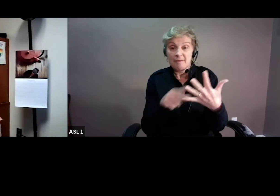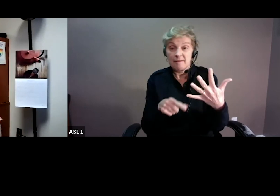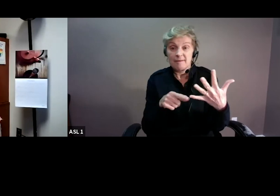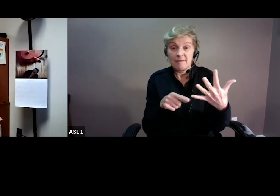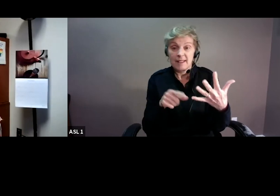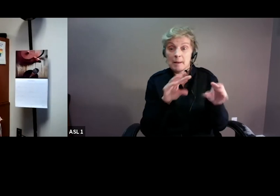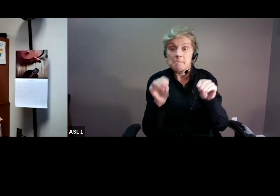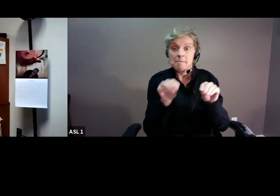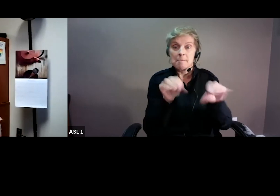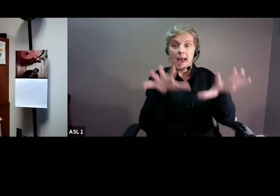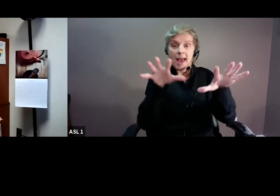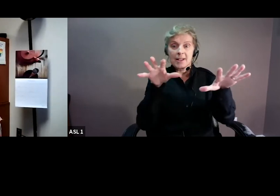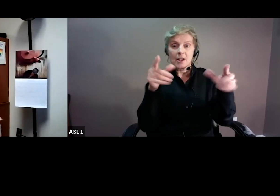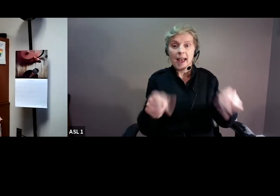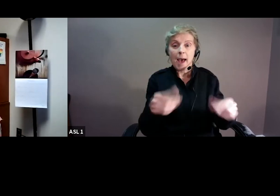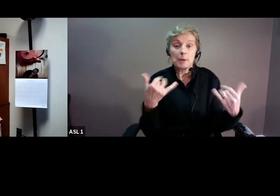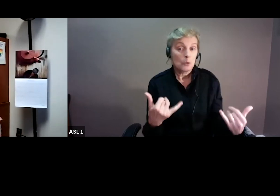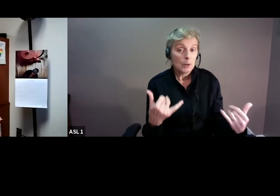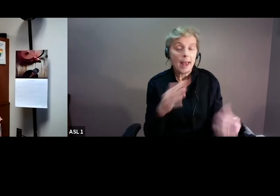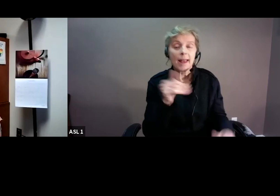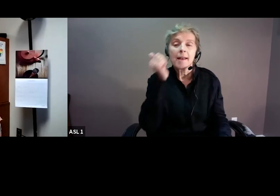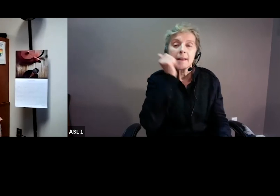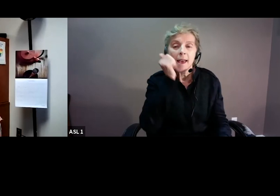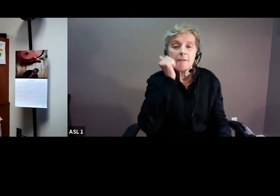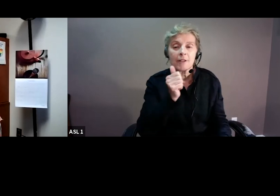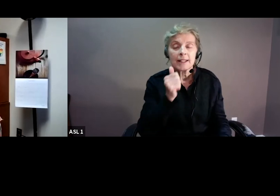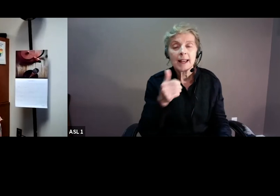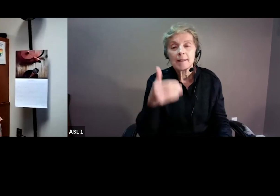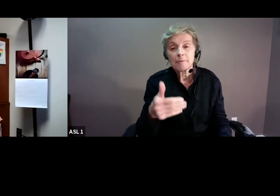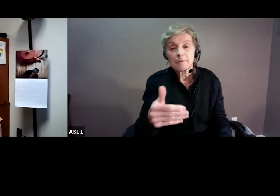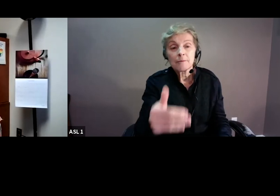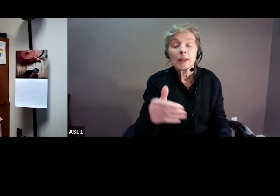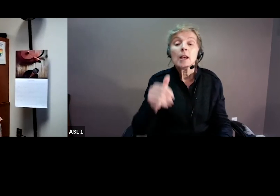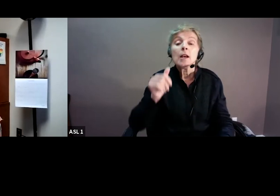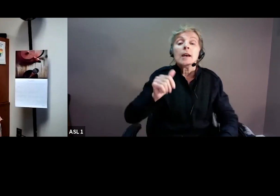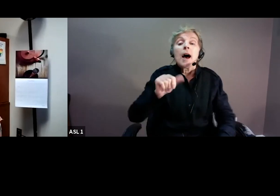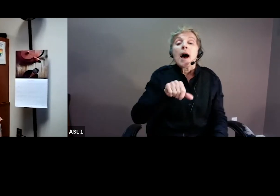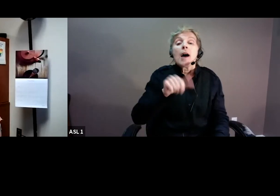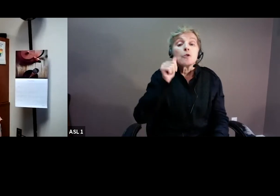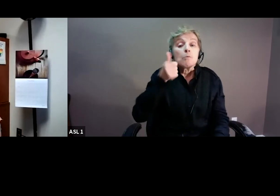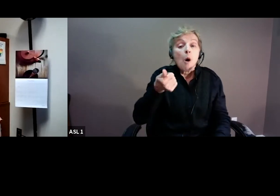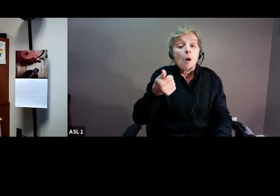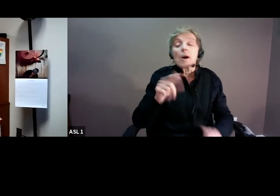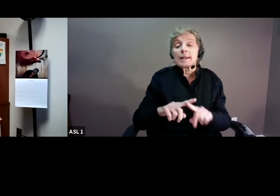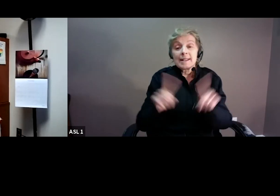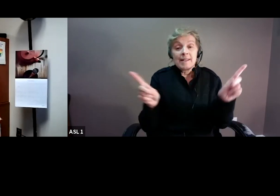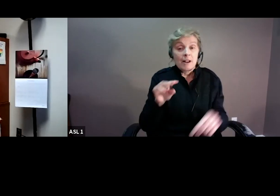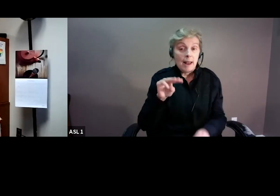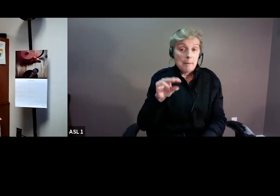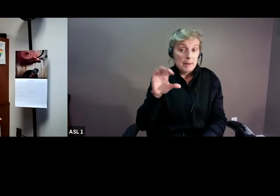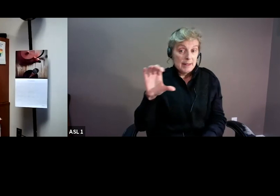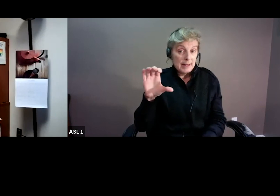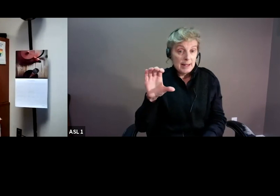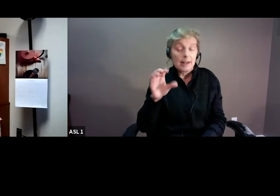happen today and every day. Another MC will lead us through the day tomorrow, but we look forward